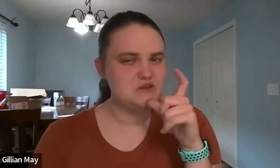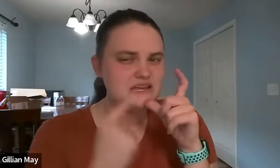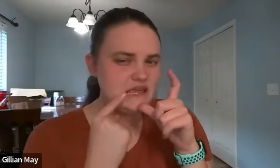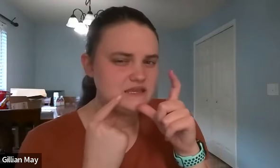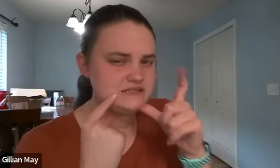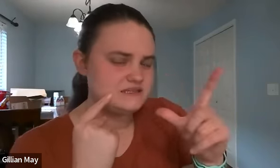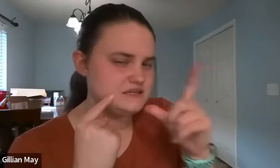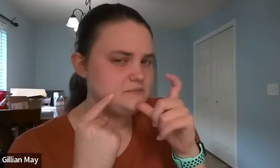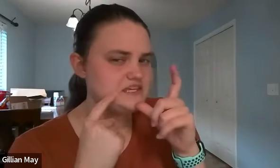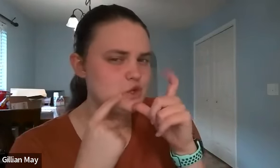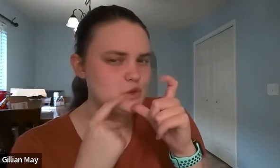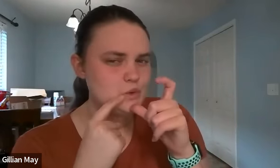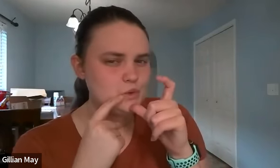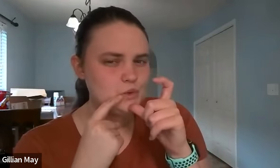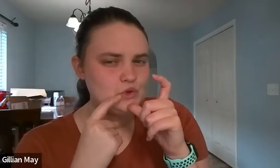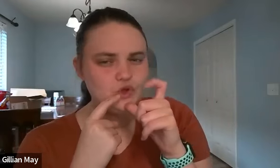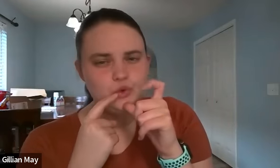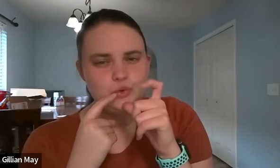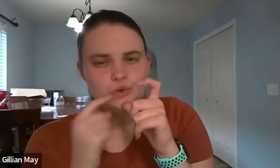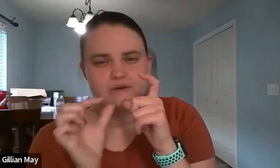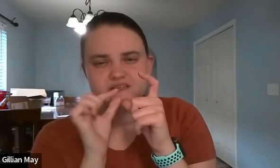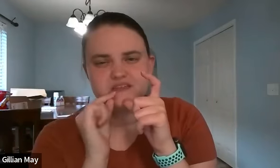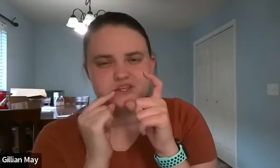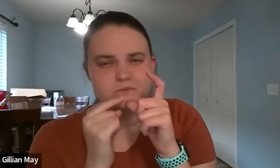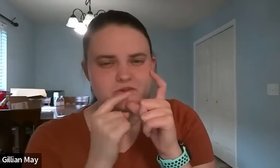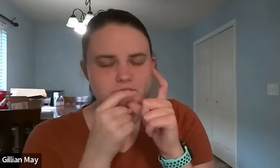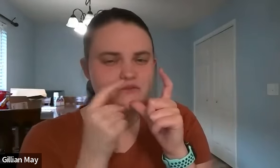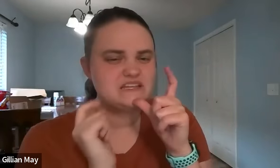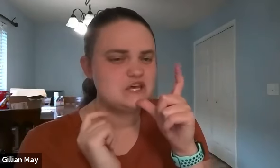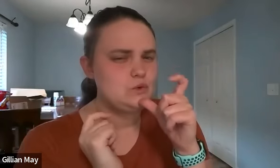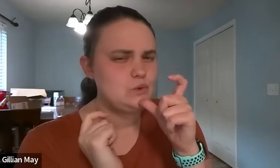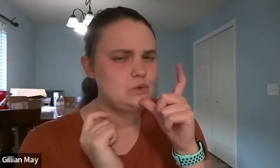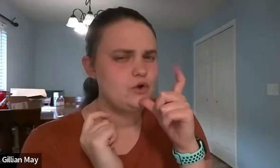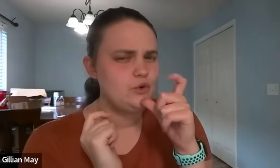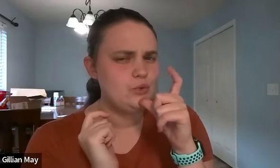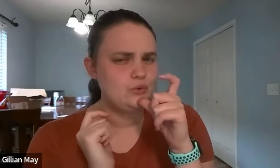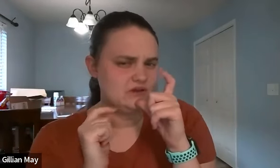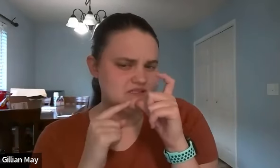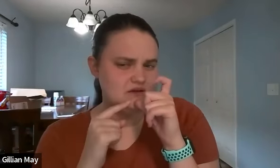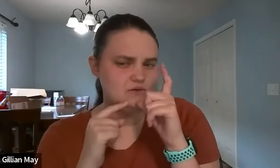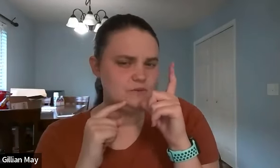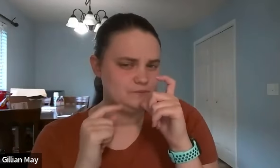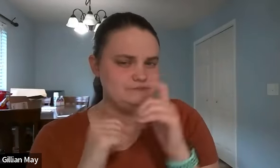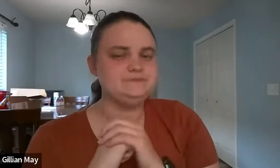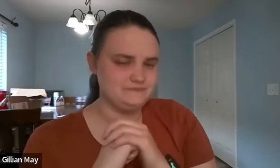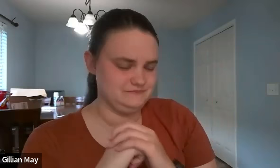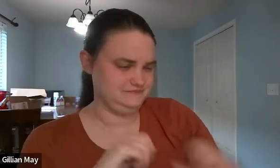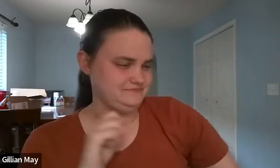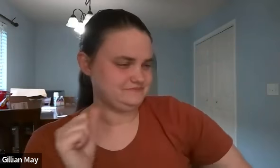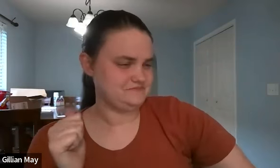Good hint and tip is who. I always think that your mouth makes that ooh, who sound. Mhm.